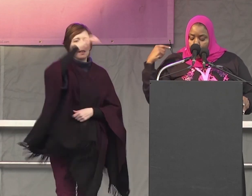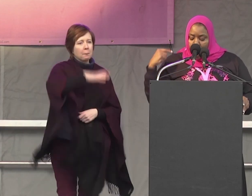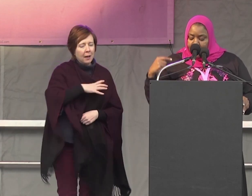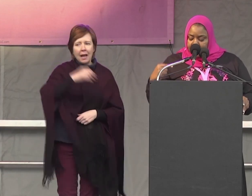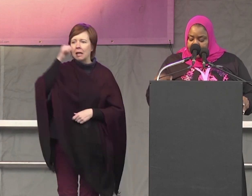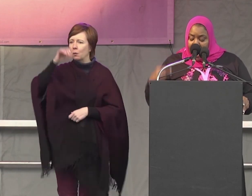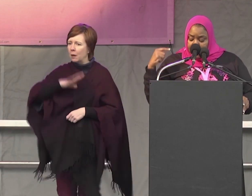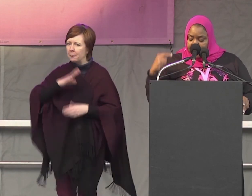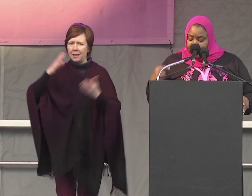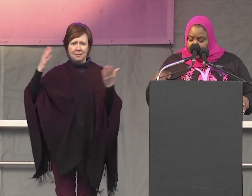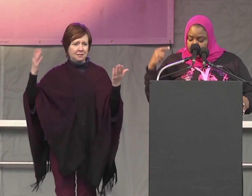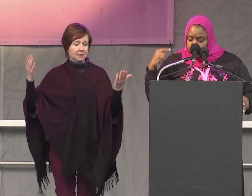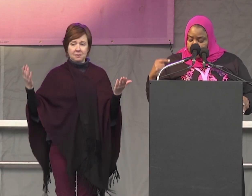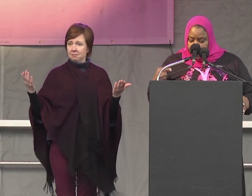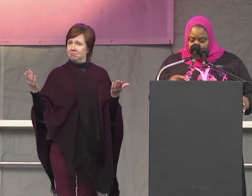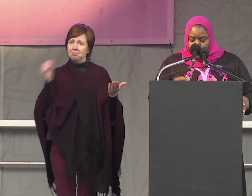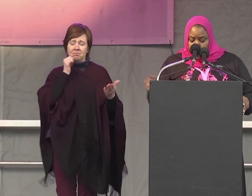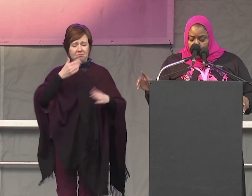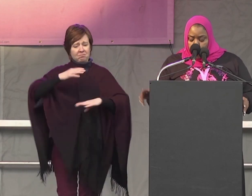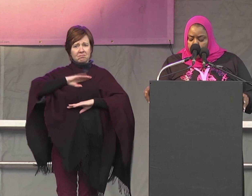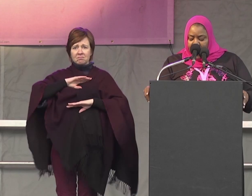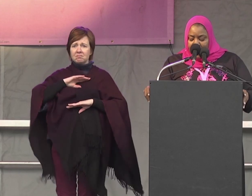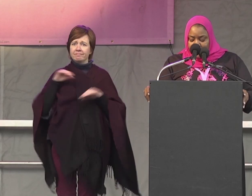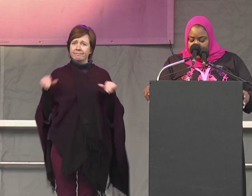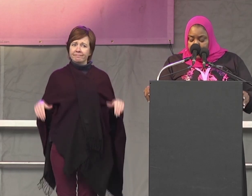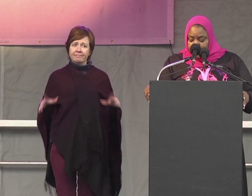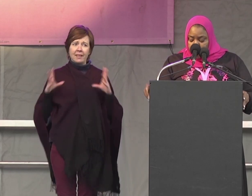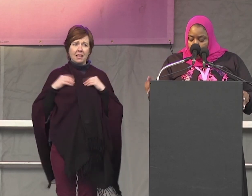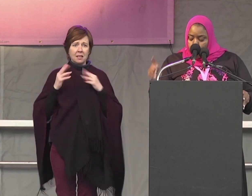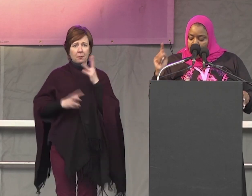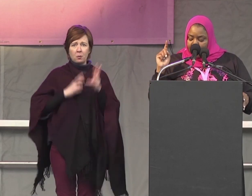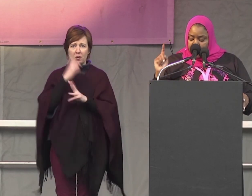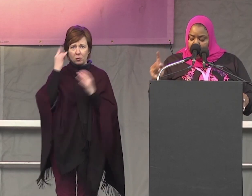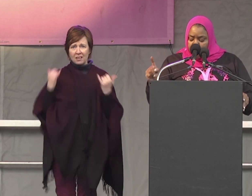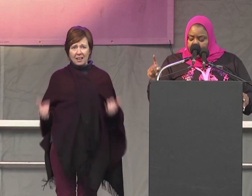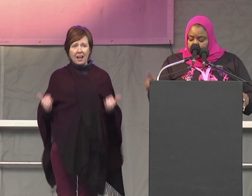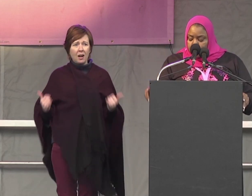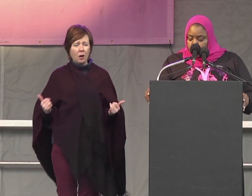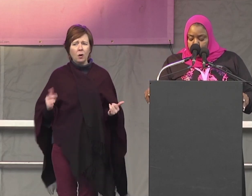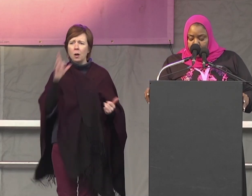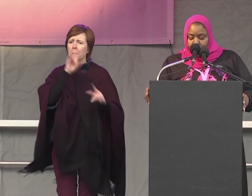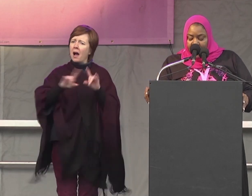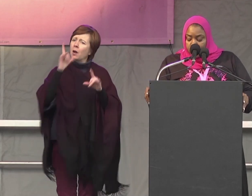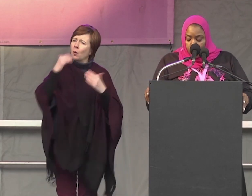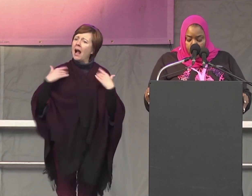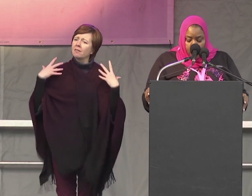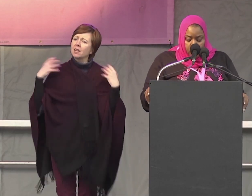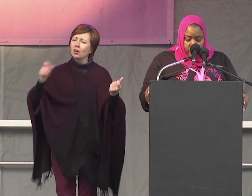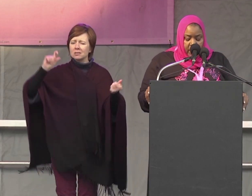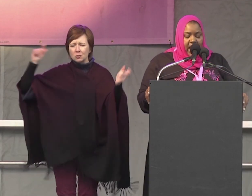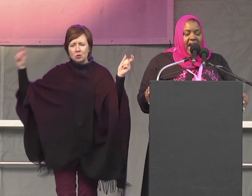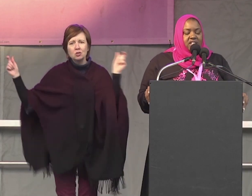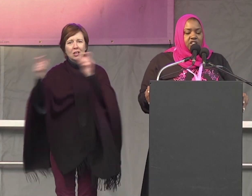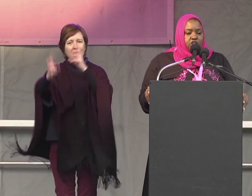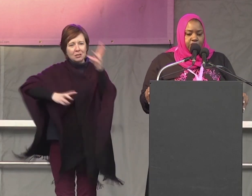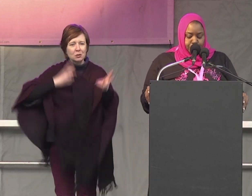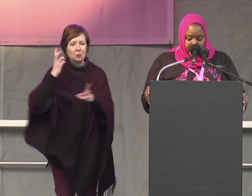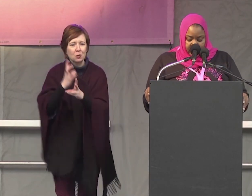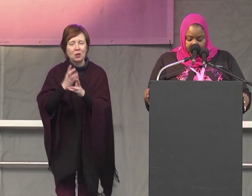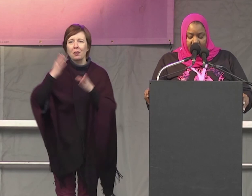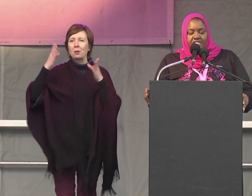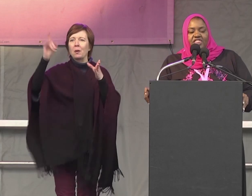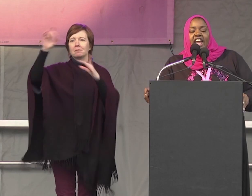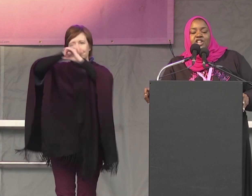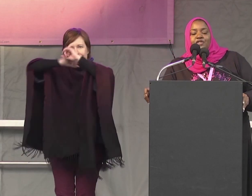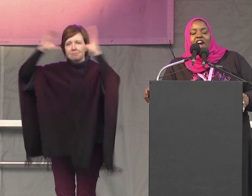women who are not content to settle for the world as it is, who have the courage to remake the world as it should